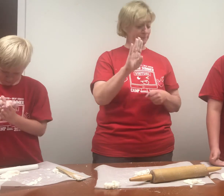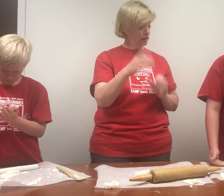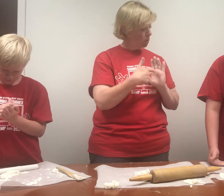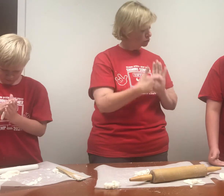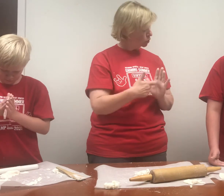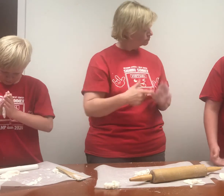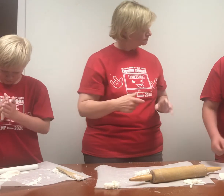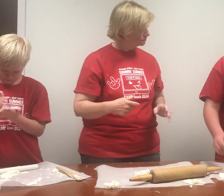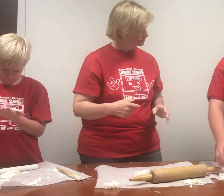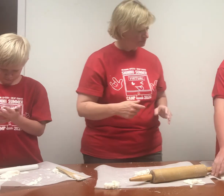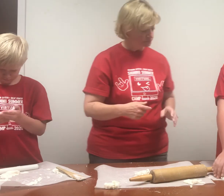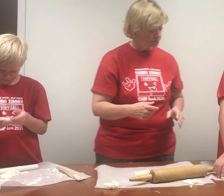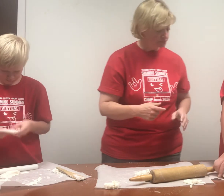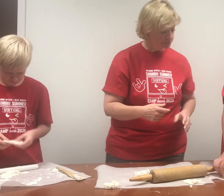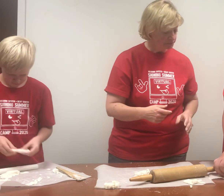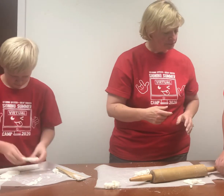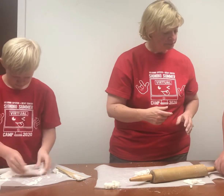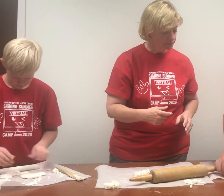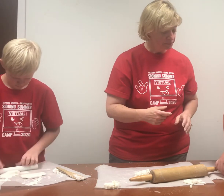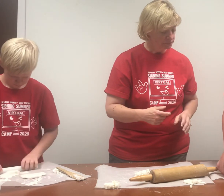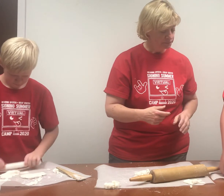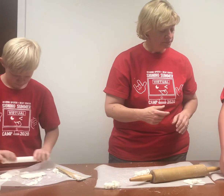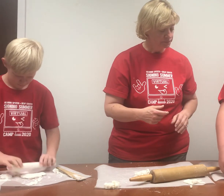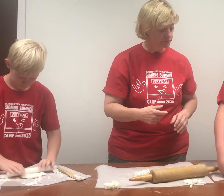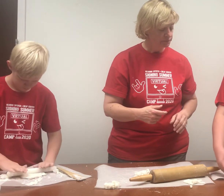All right, so he made a bee. Brighton, you want to show it?